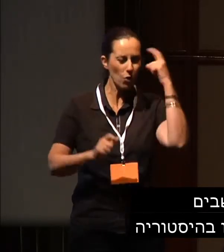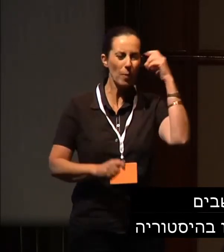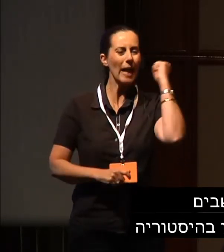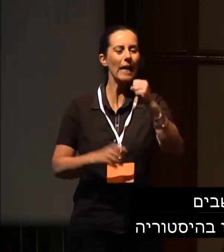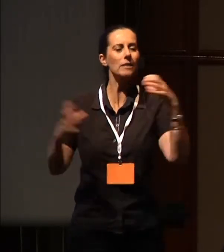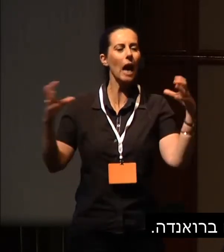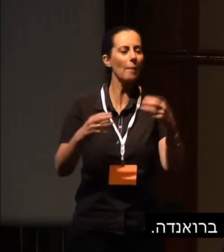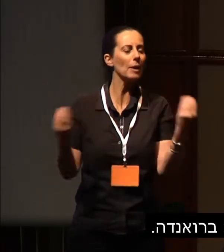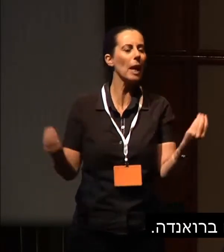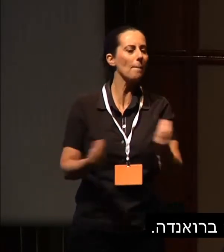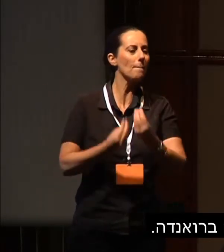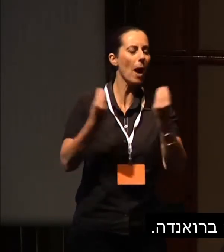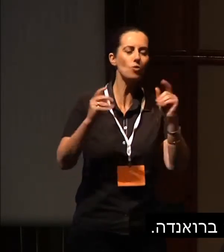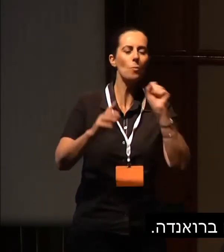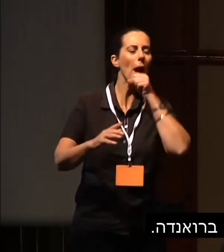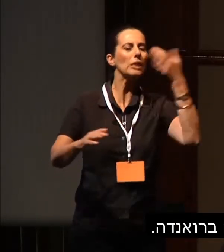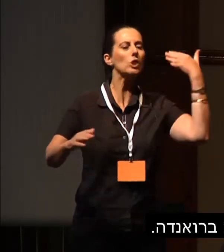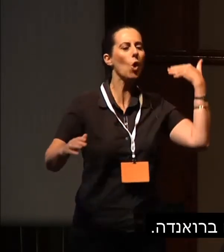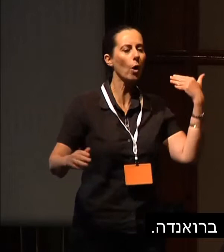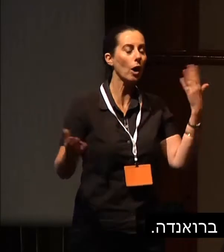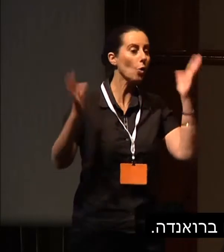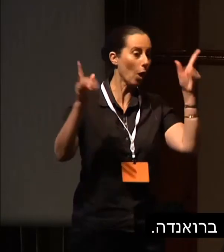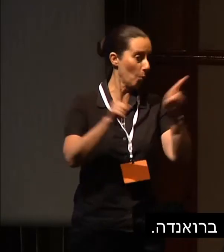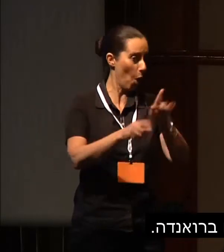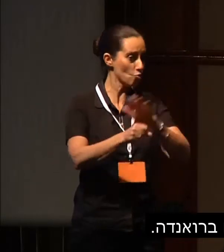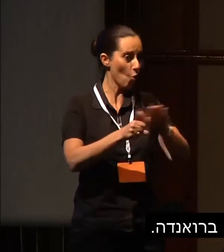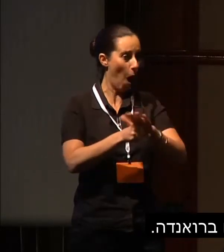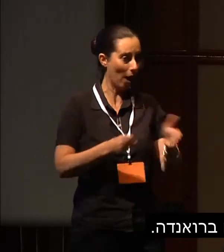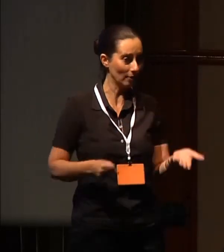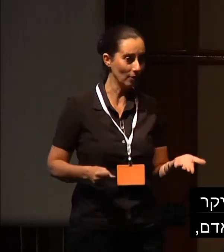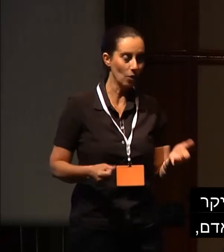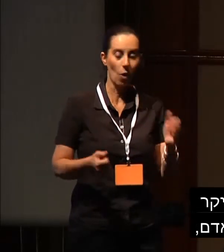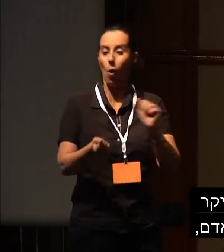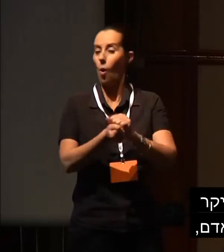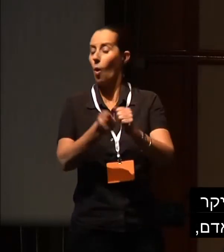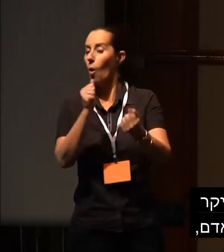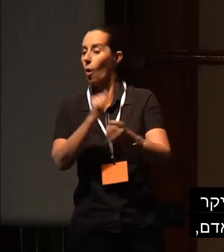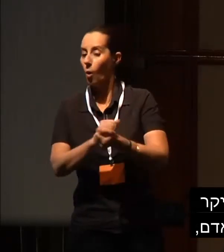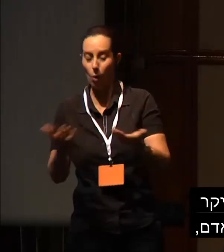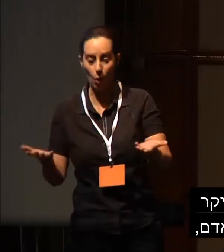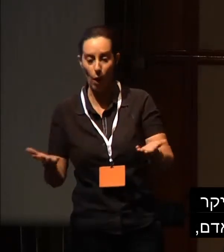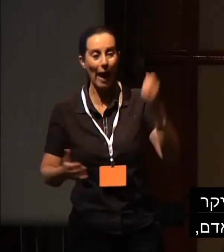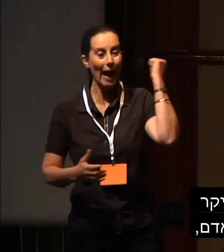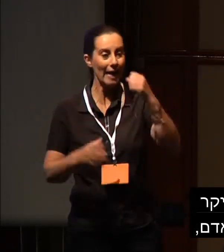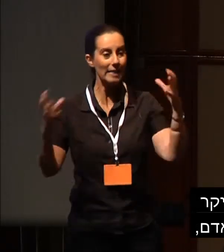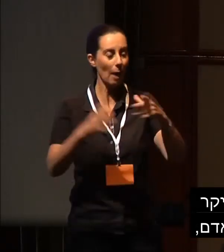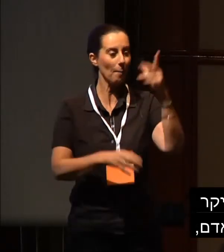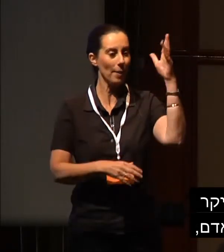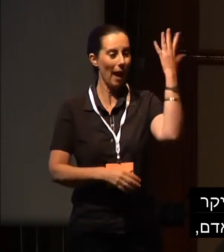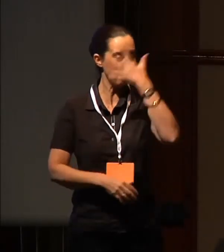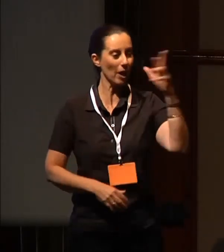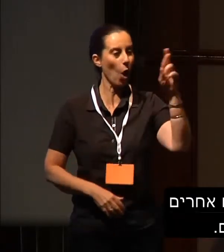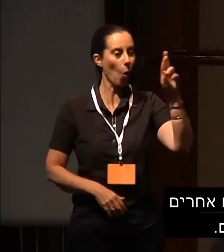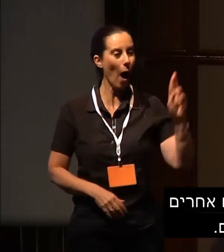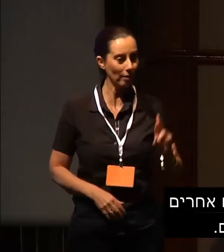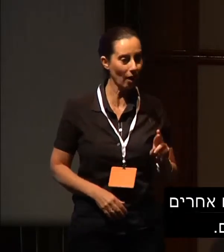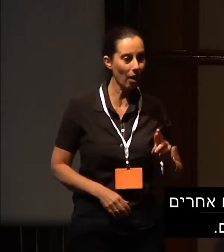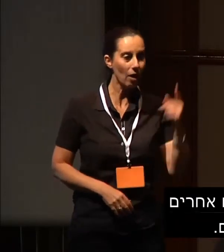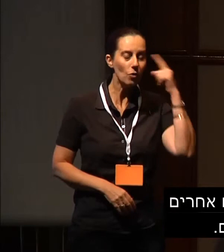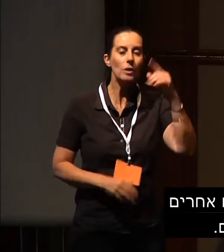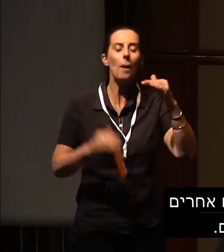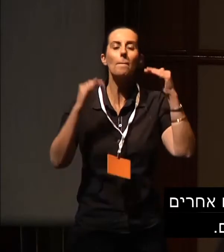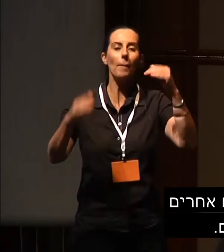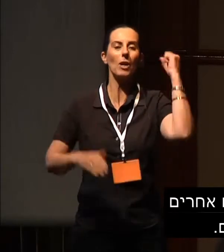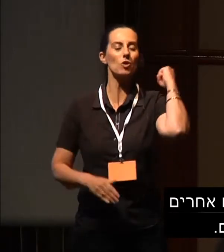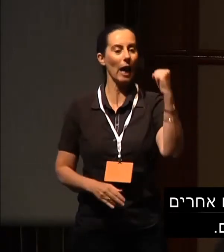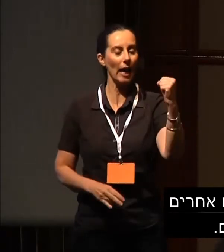that happened, such as like the Holocaust or the Rwandan genocide, so we'll think mainly of actually the killing of persons. However, there are